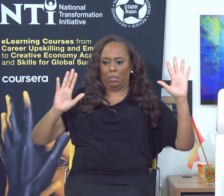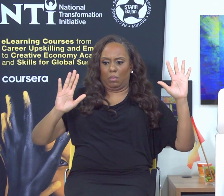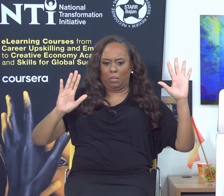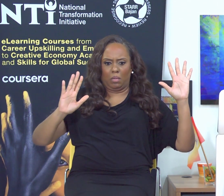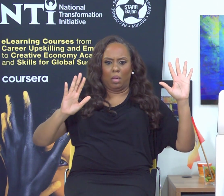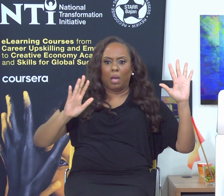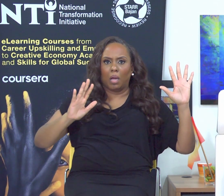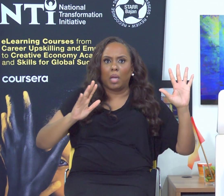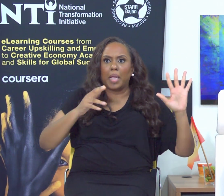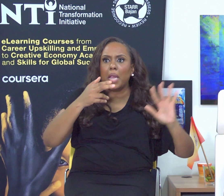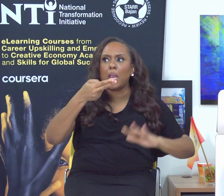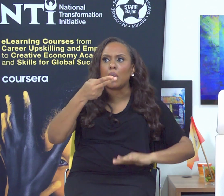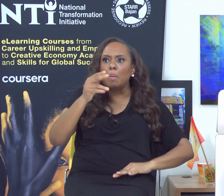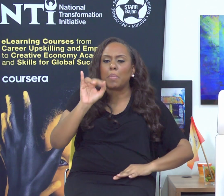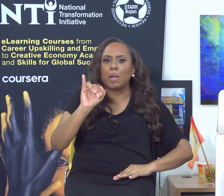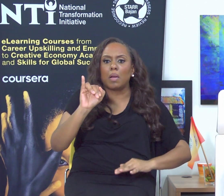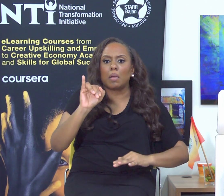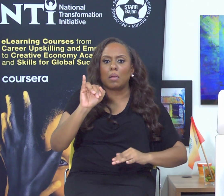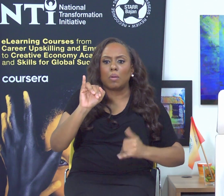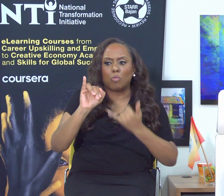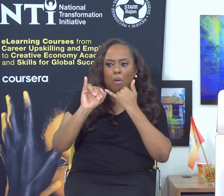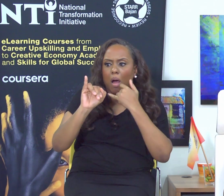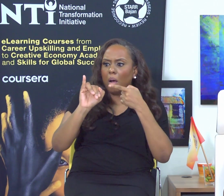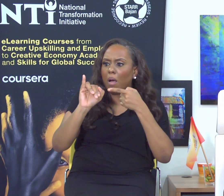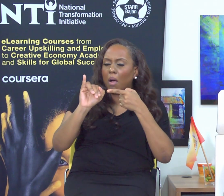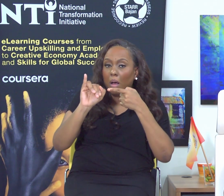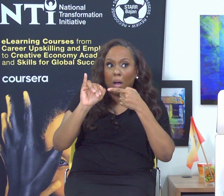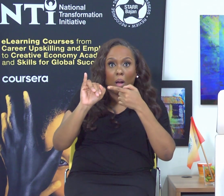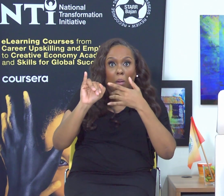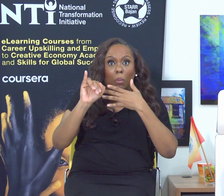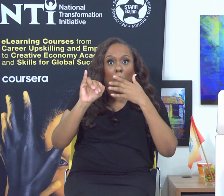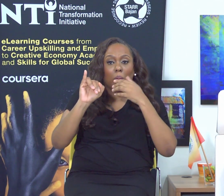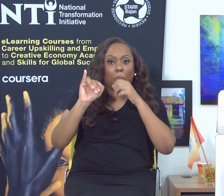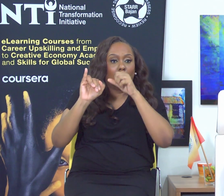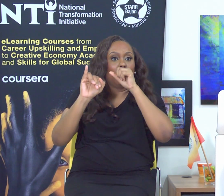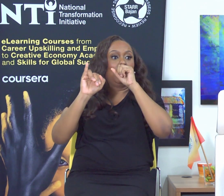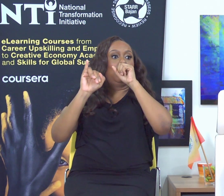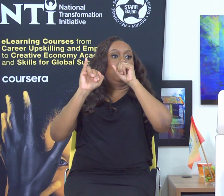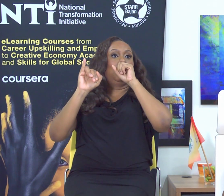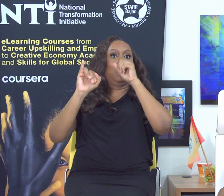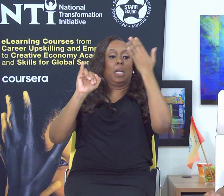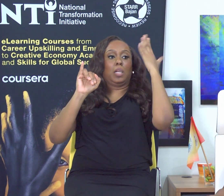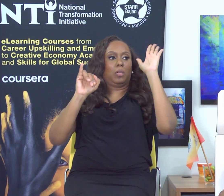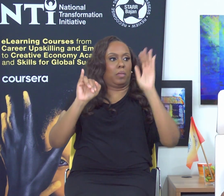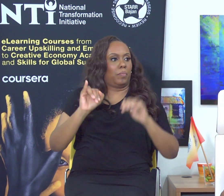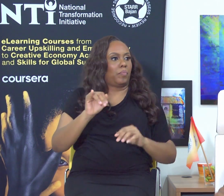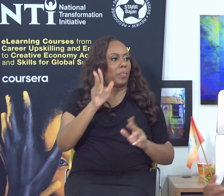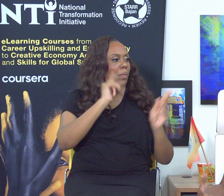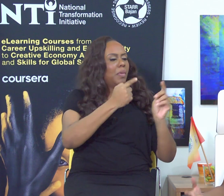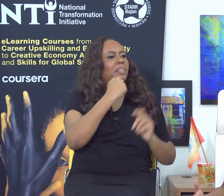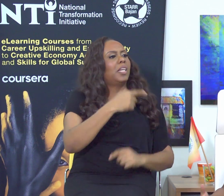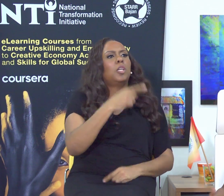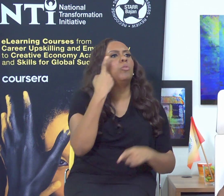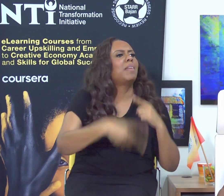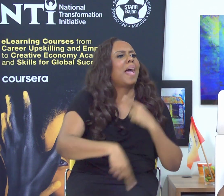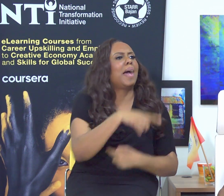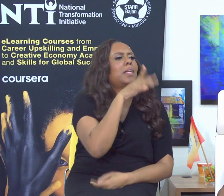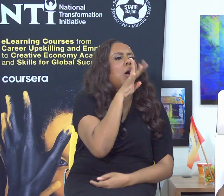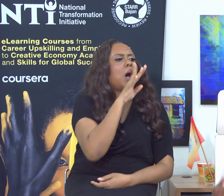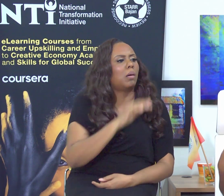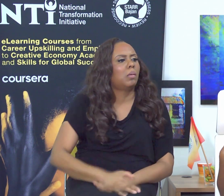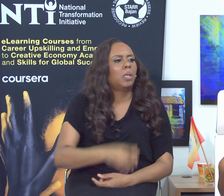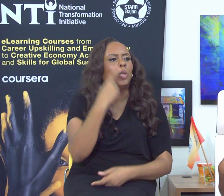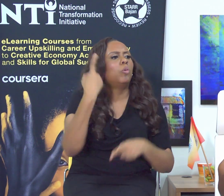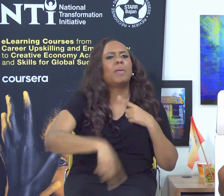having conversations like this one. Yeah. It's interesting, Soraya, you said people tell you, you can't talk.